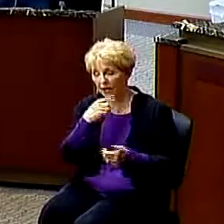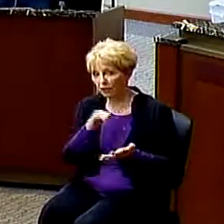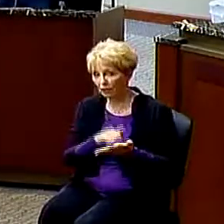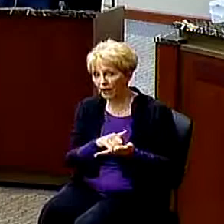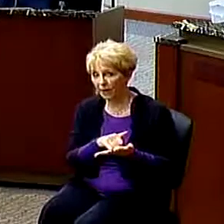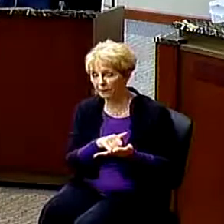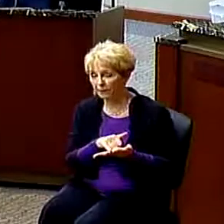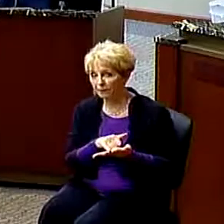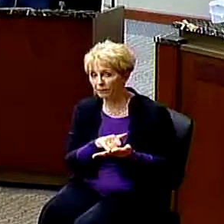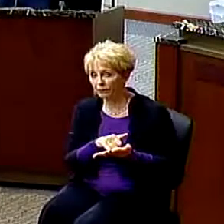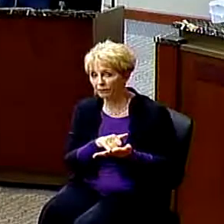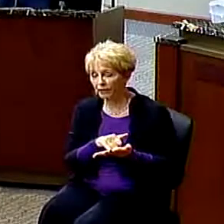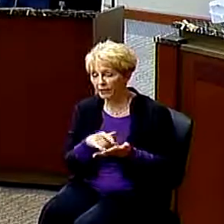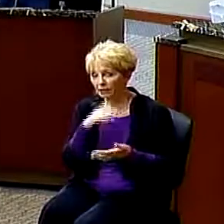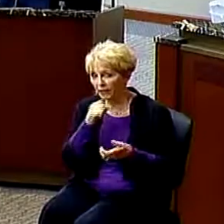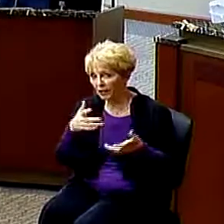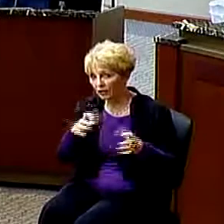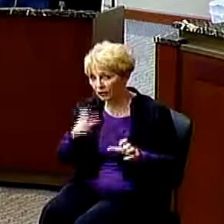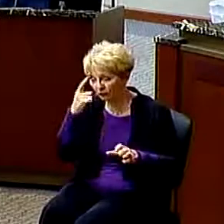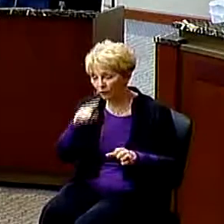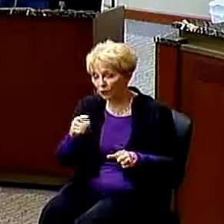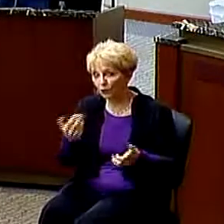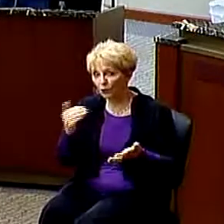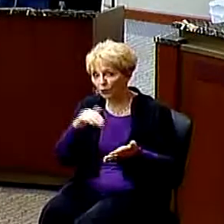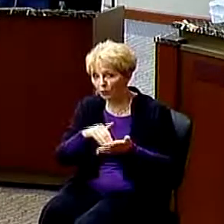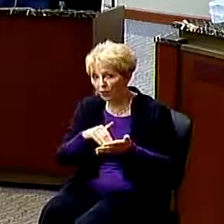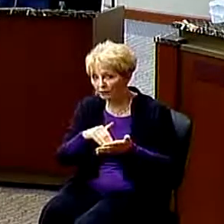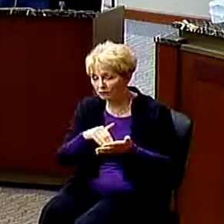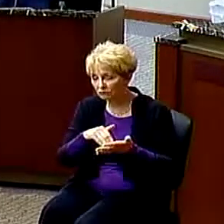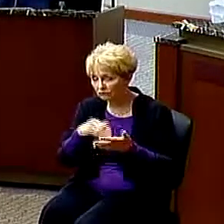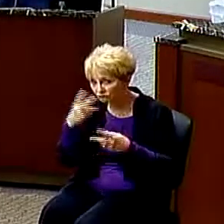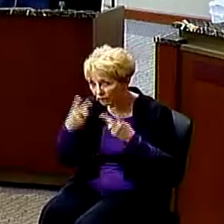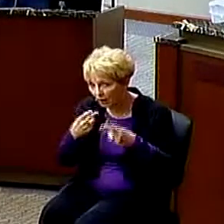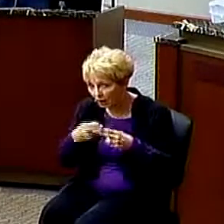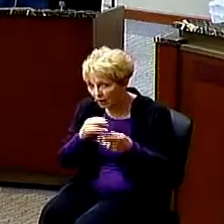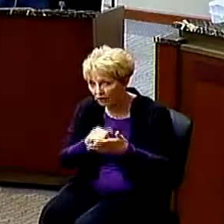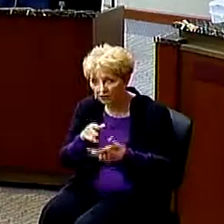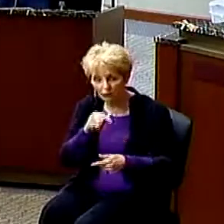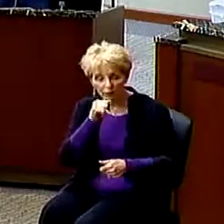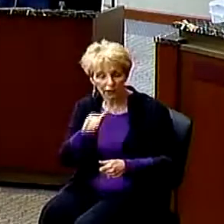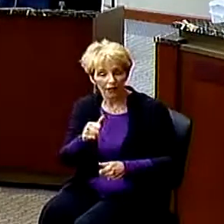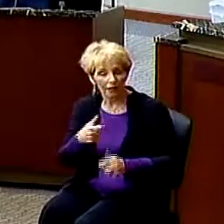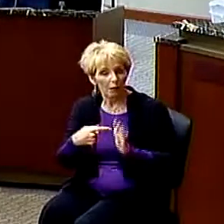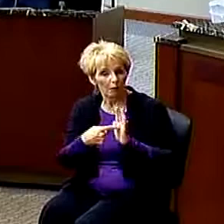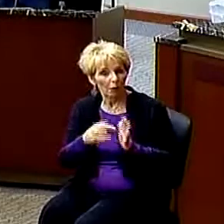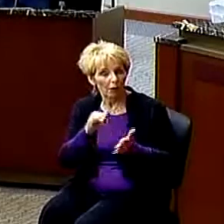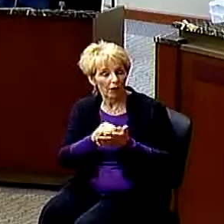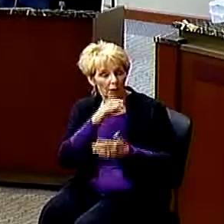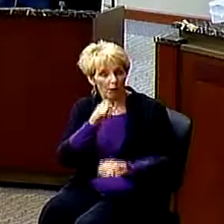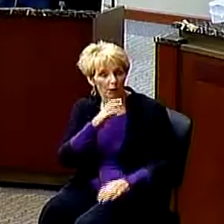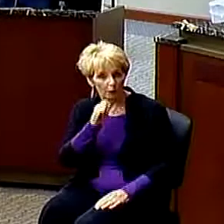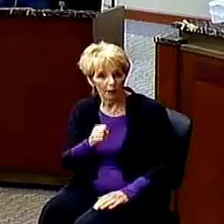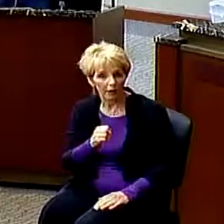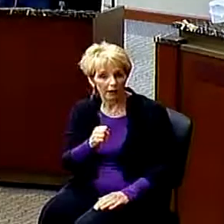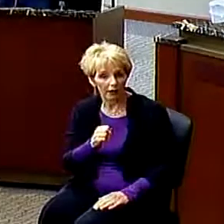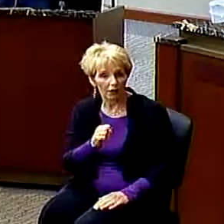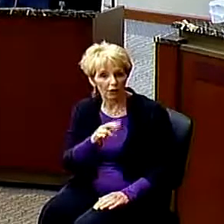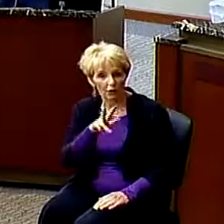that there's a chance for revisitation to this. At that point, you did not point out that there was going to be